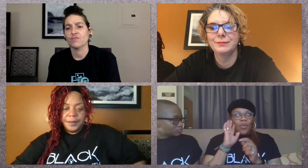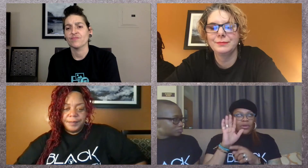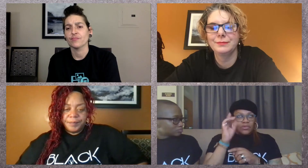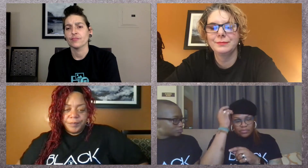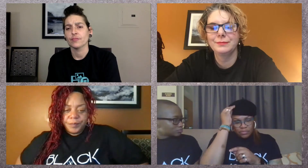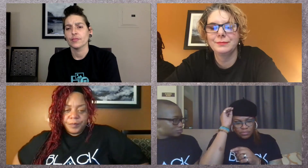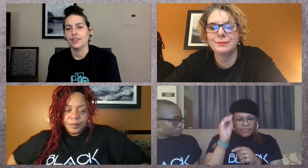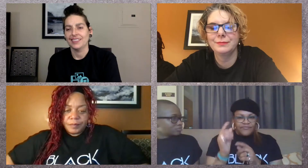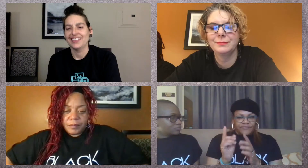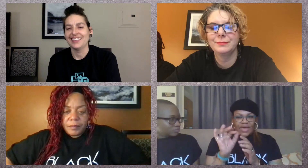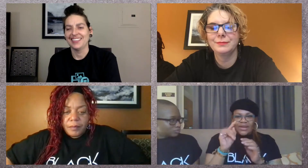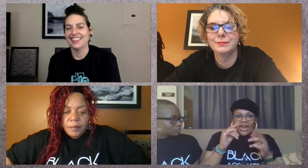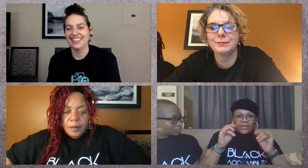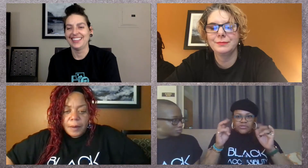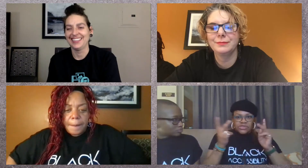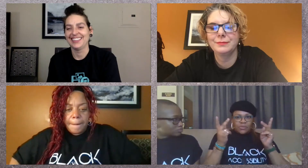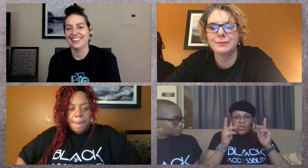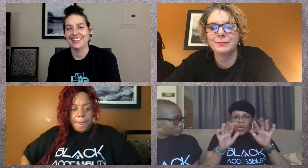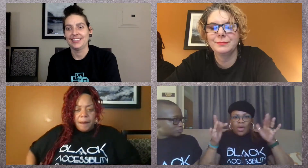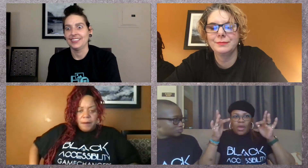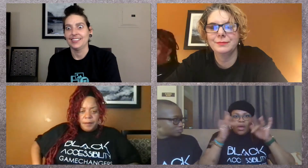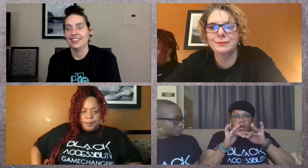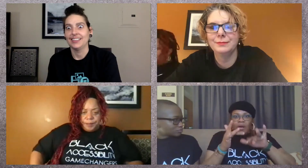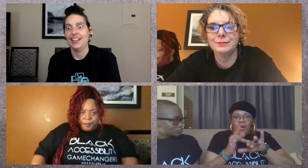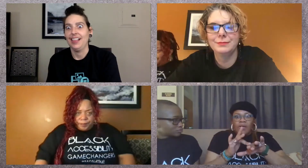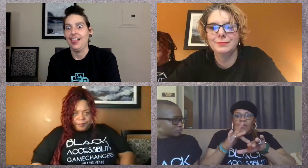It's a word for it. I'll think of it.